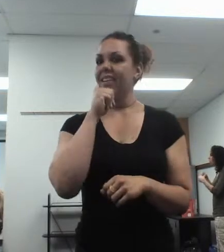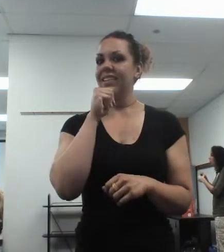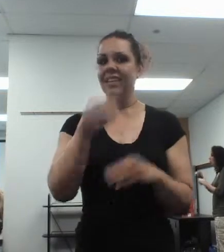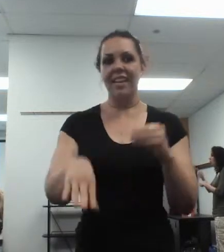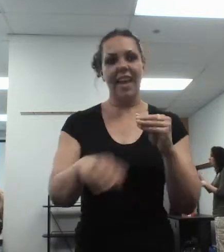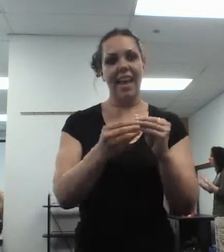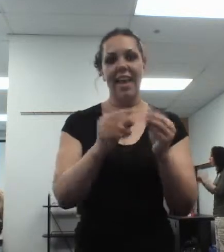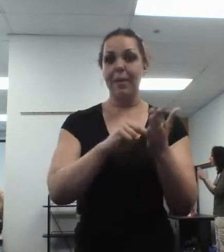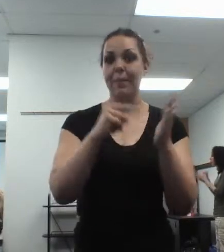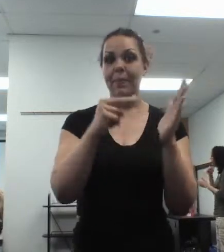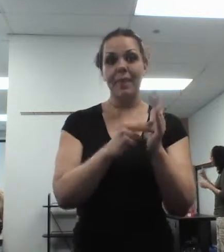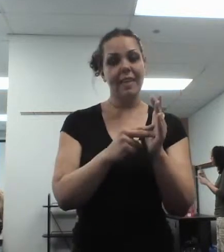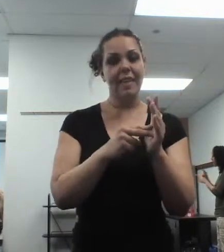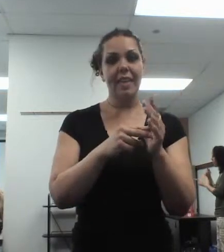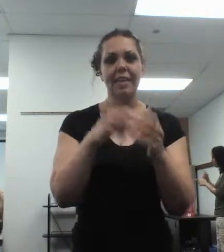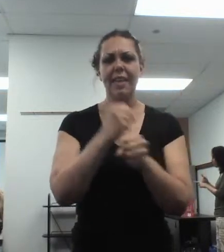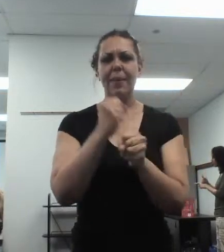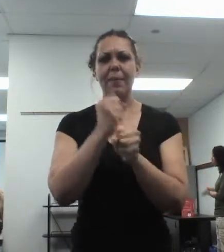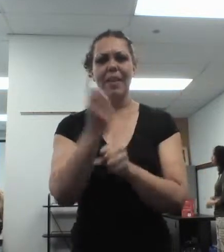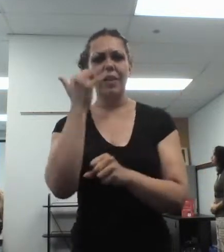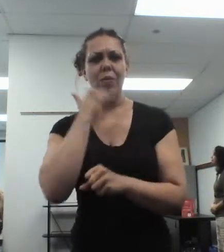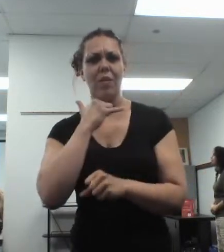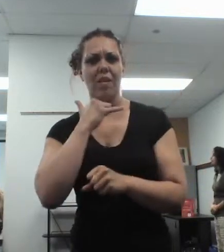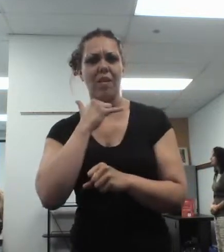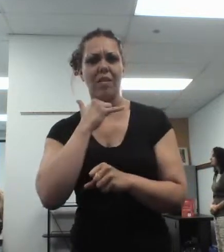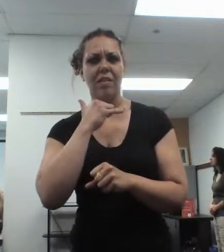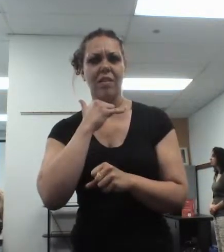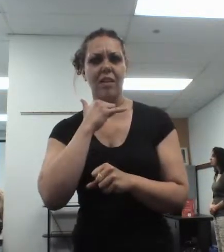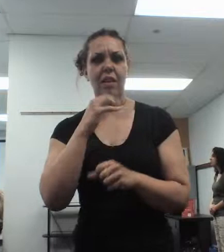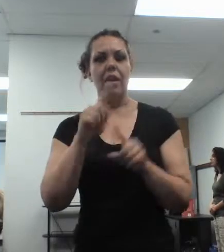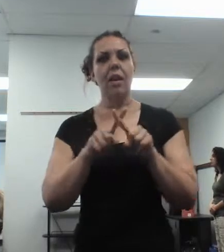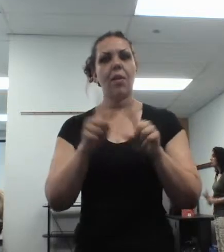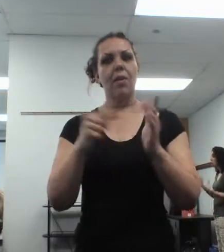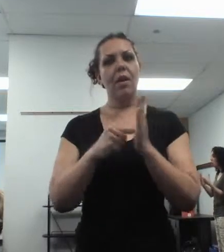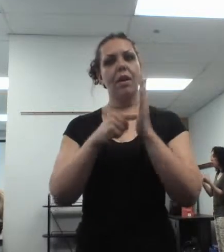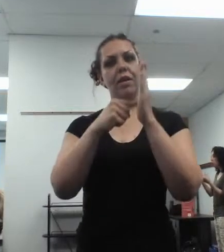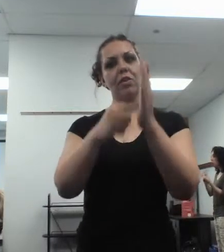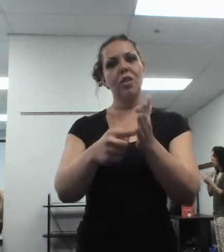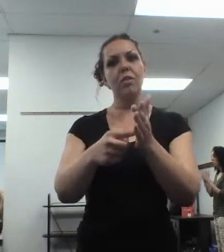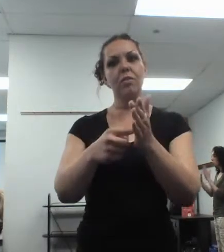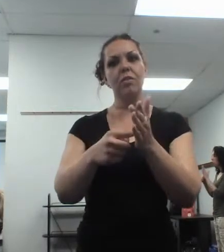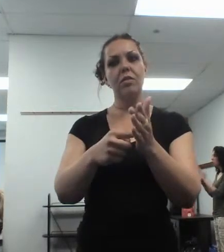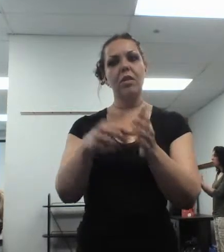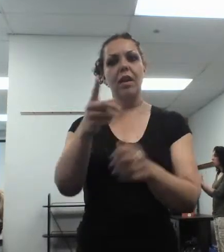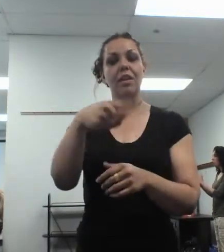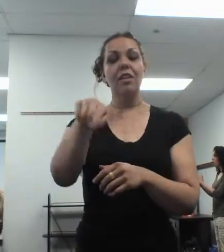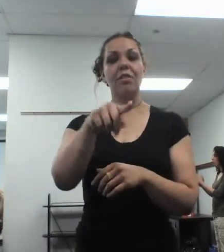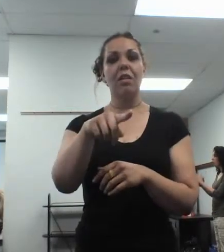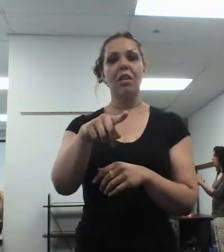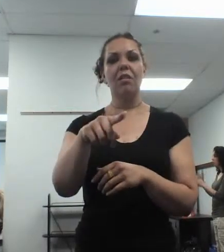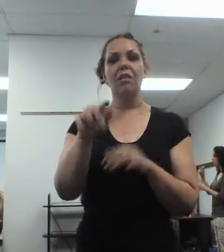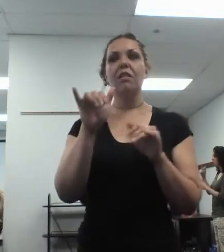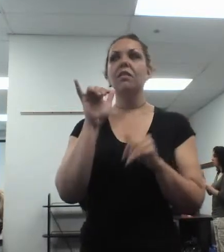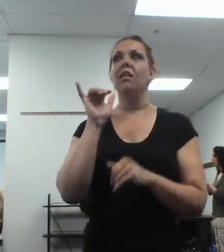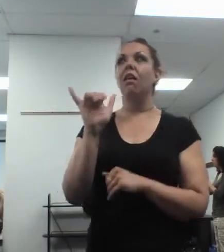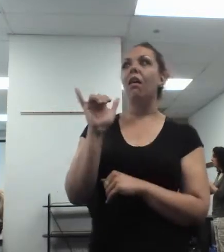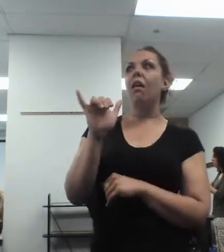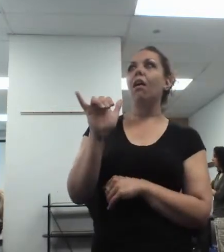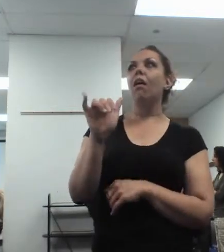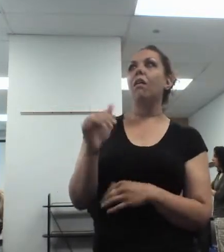I made you go, now it's clear, because I linked the thoughts together. It's called reiteration, and we do